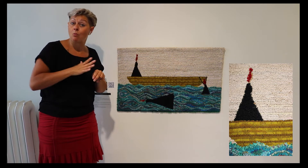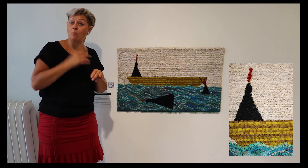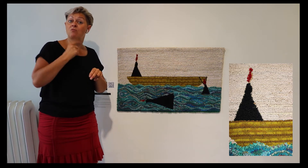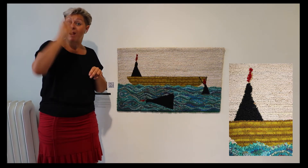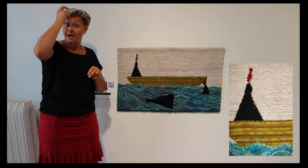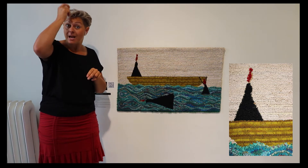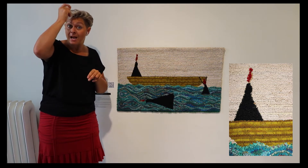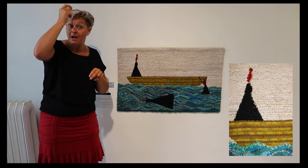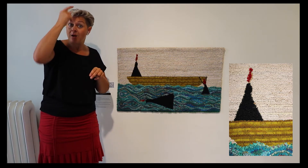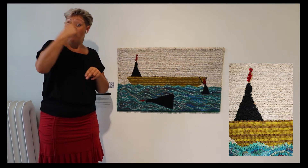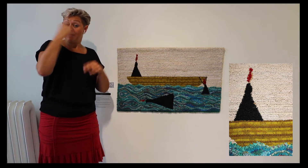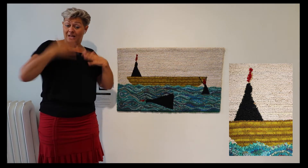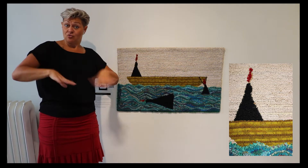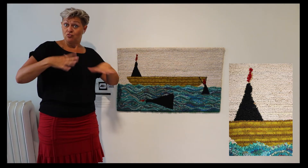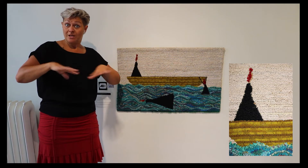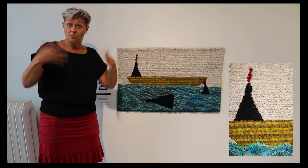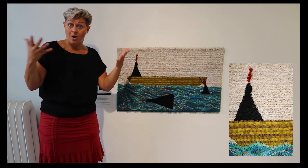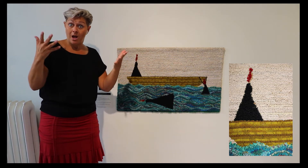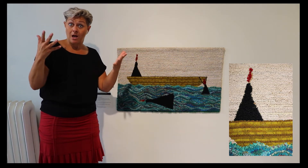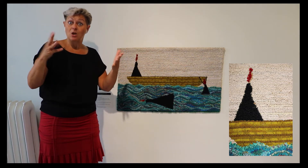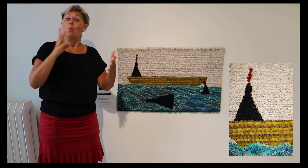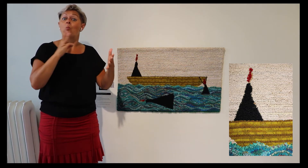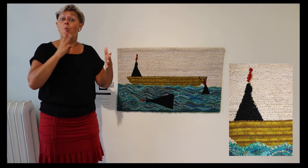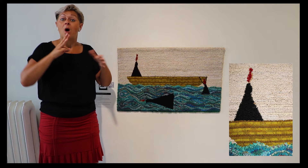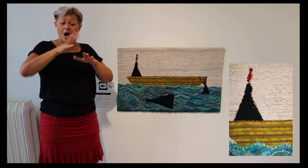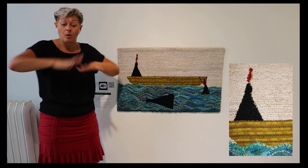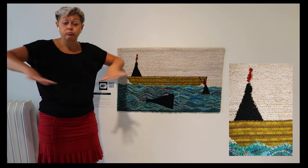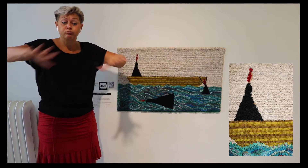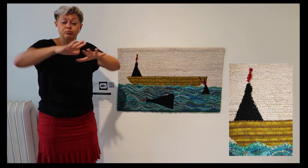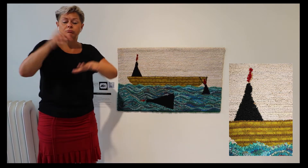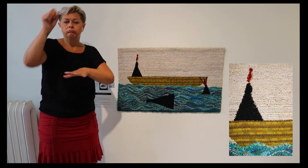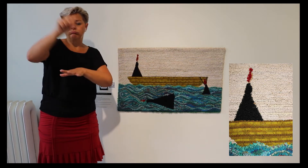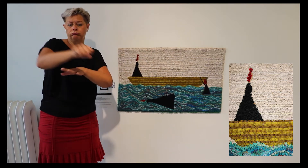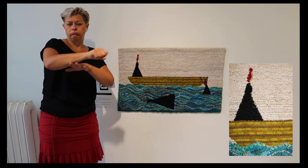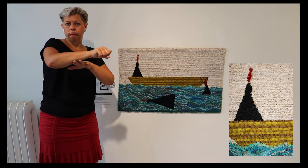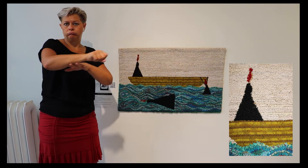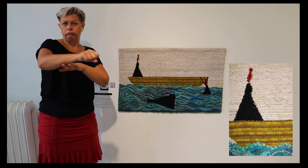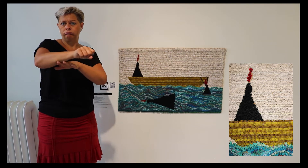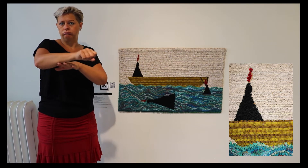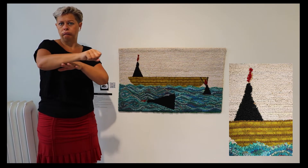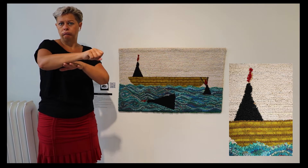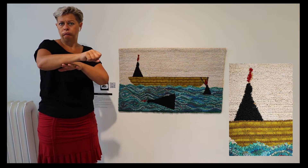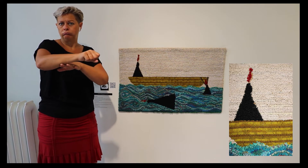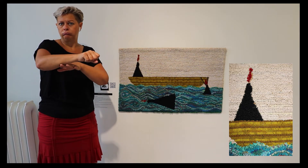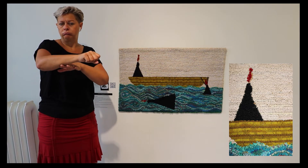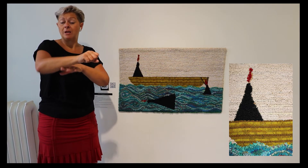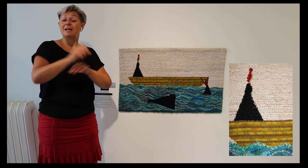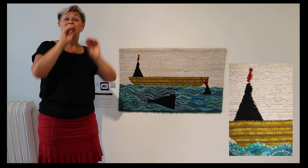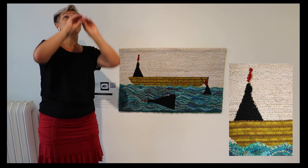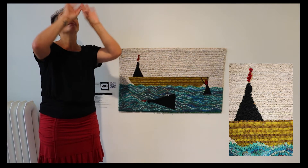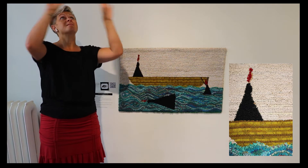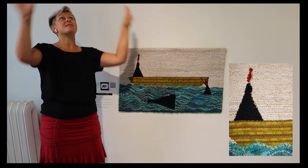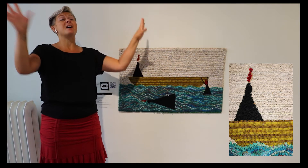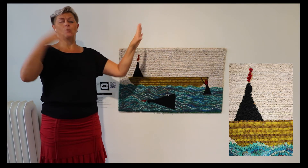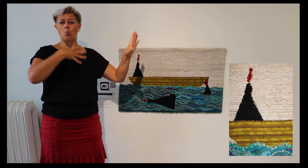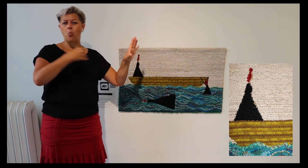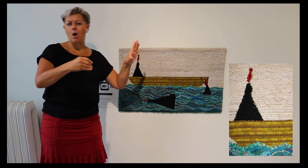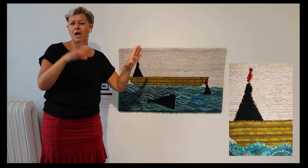woman, red-haired, black dress, face down in the water beside the canoe. The sky is white,